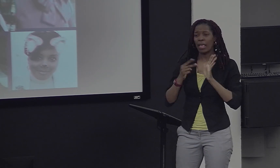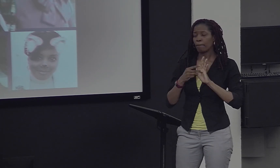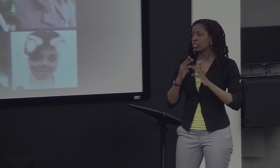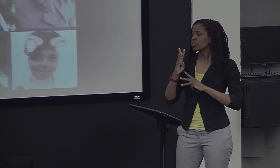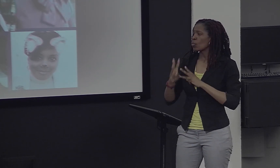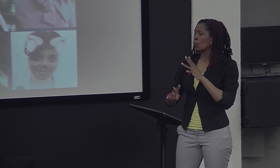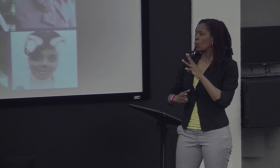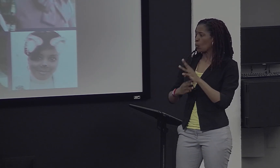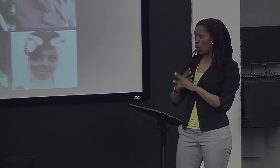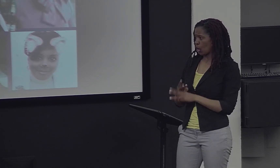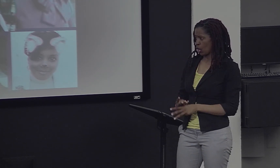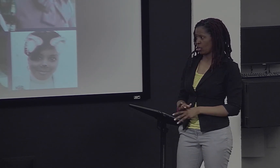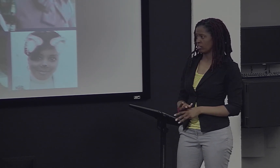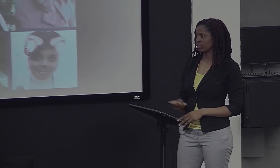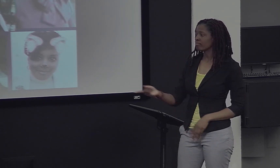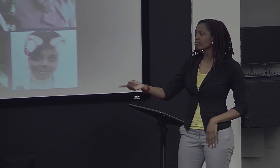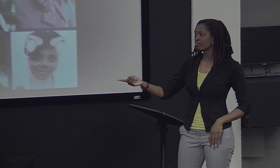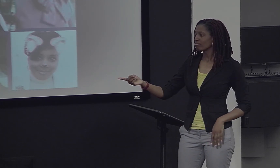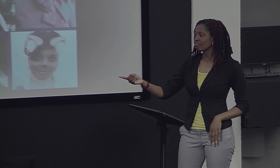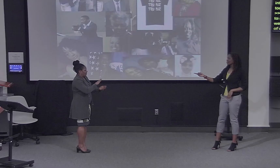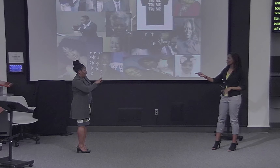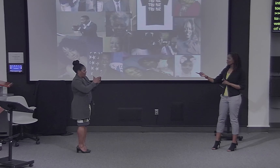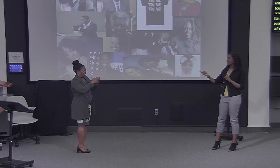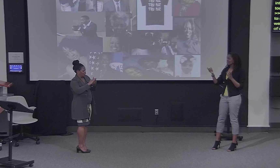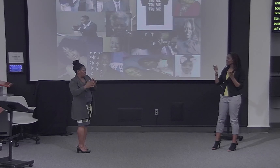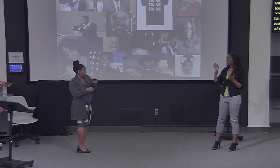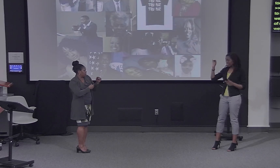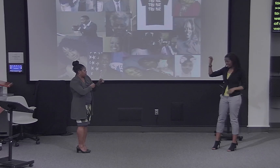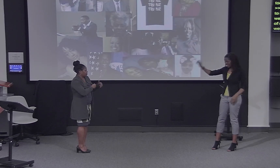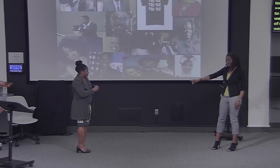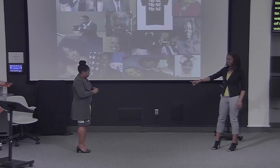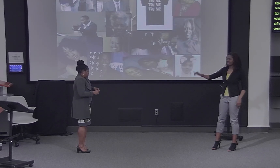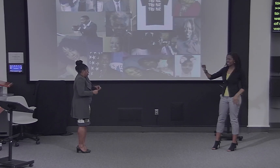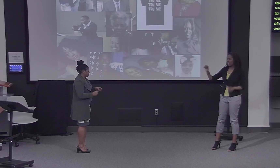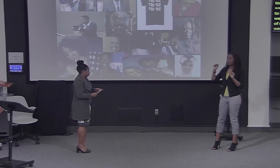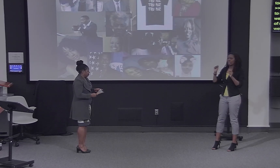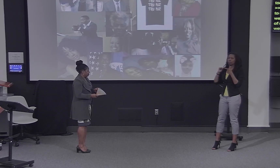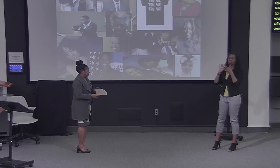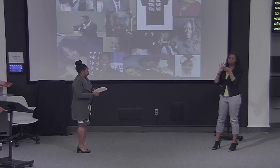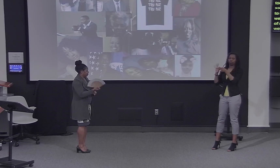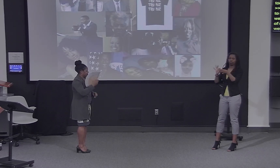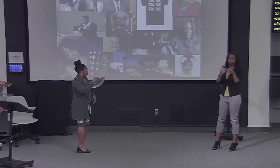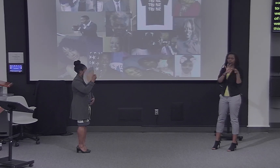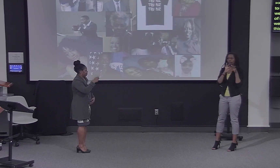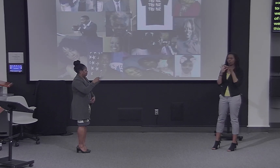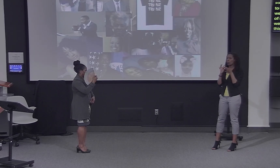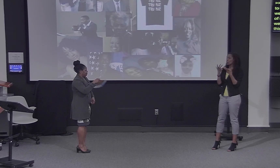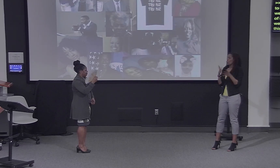out and have this conversation together, and that community means the world to me. And that's our village.